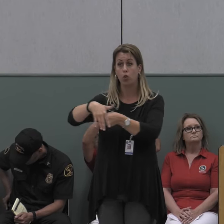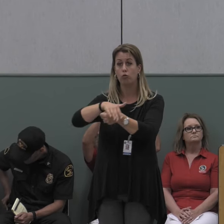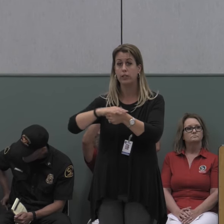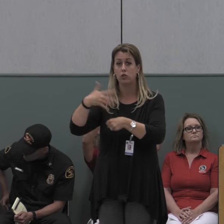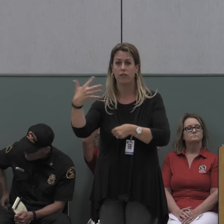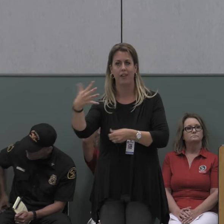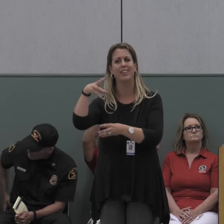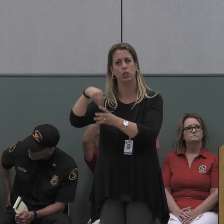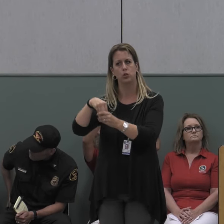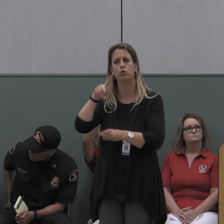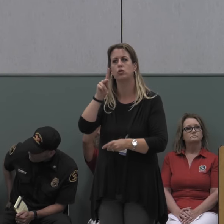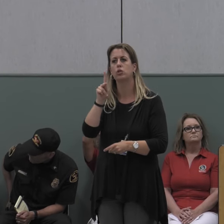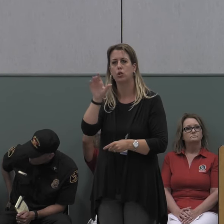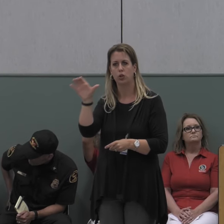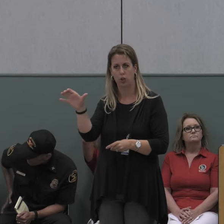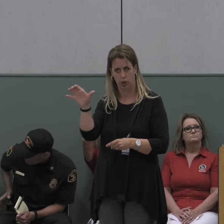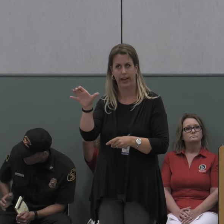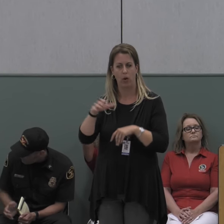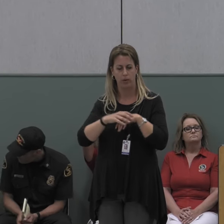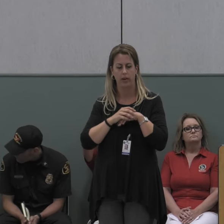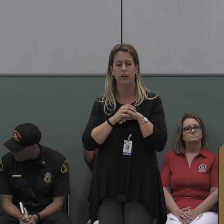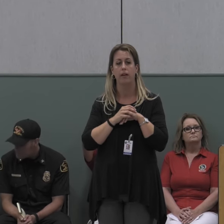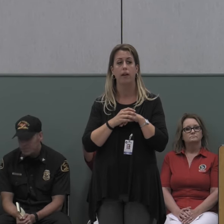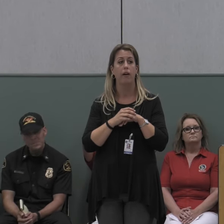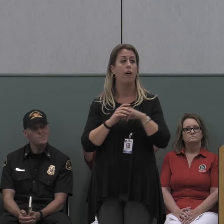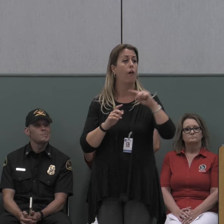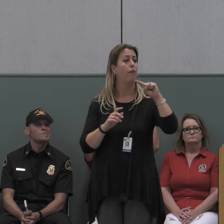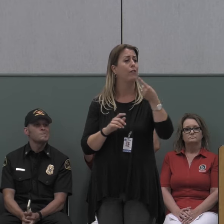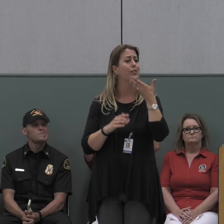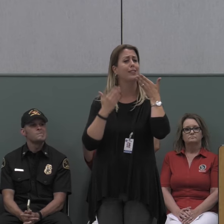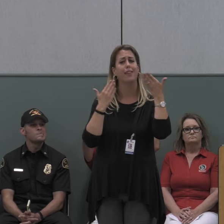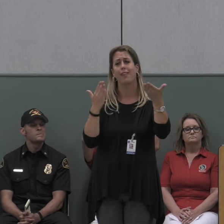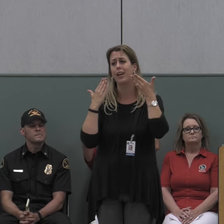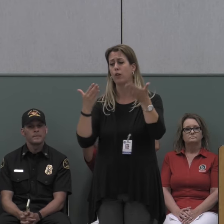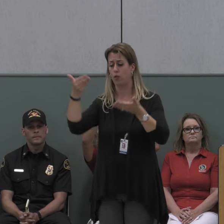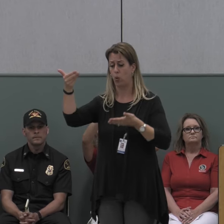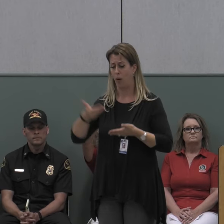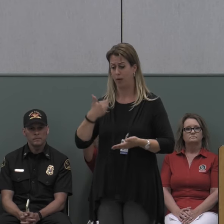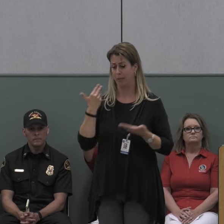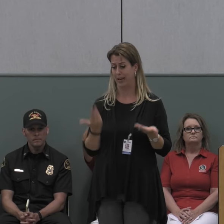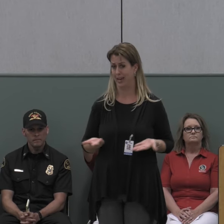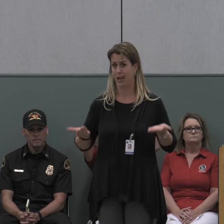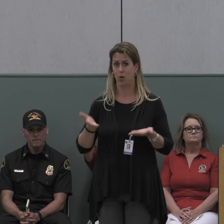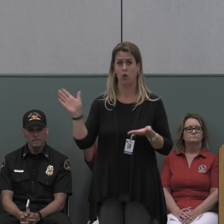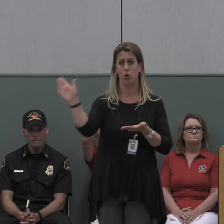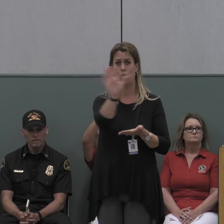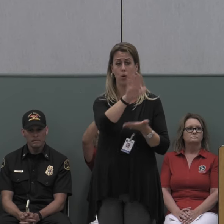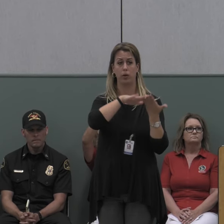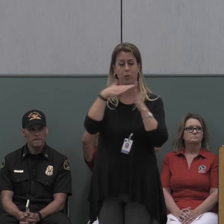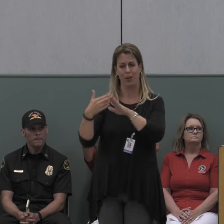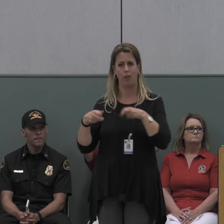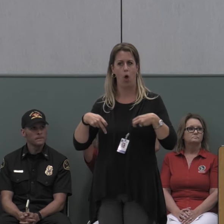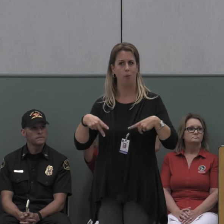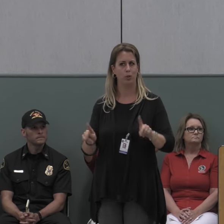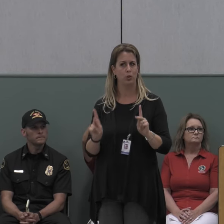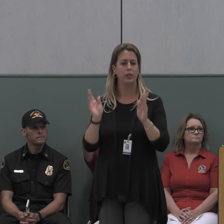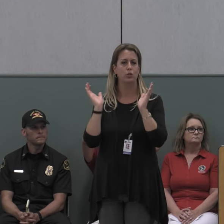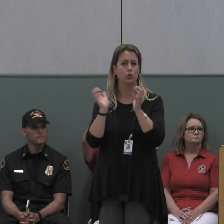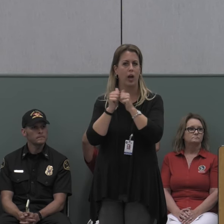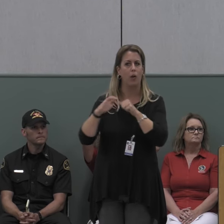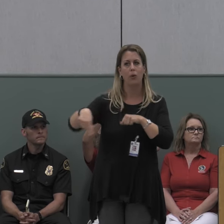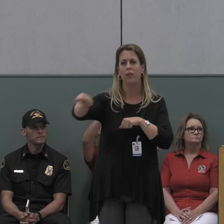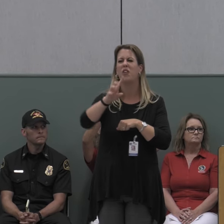includes Kern County. First of all, I want to thank you for welcoming me into your community and getting the opportunity to speak with you for a few